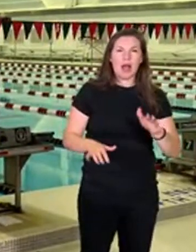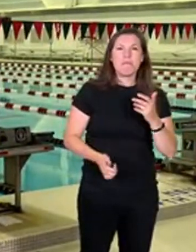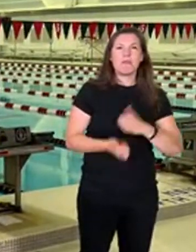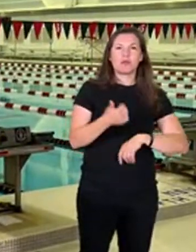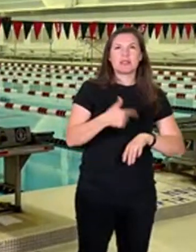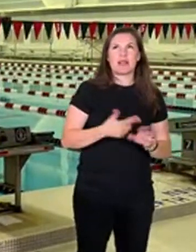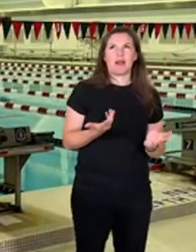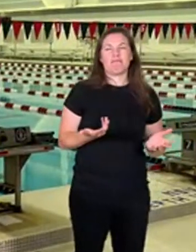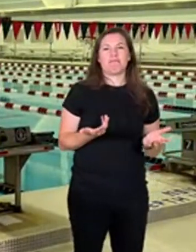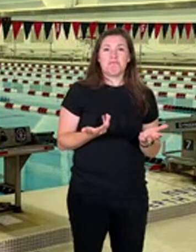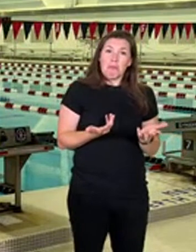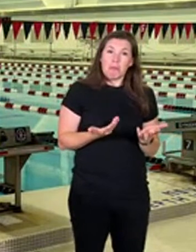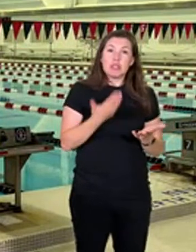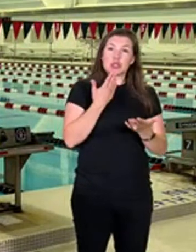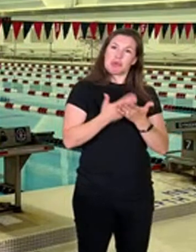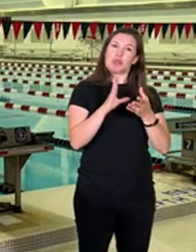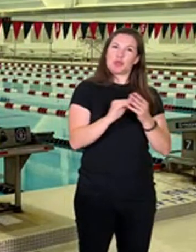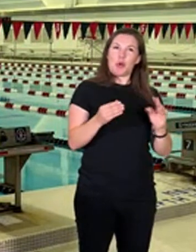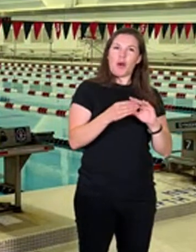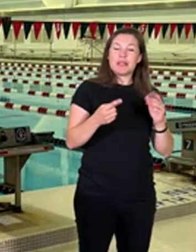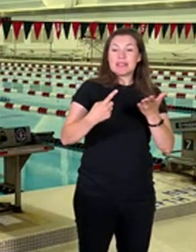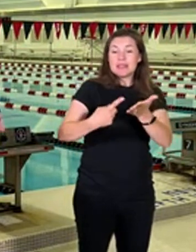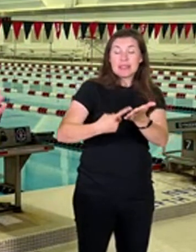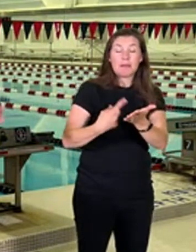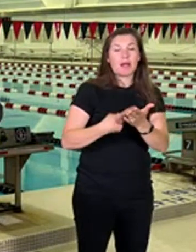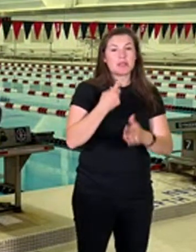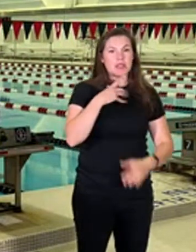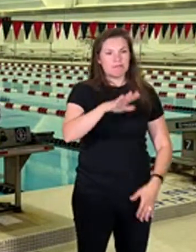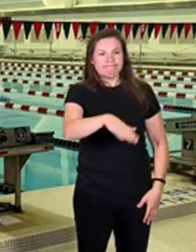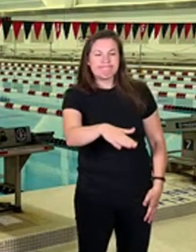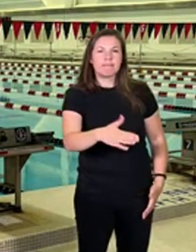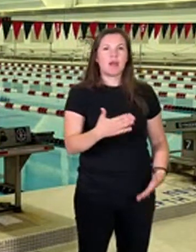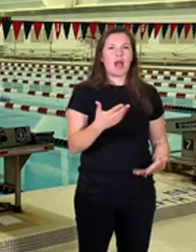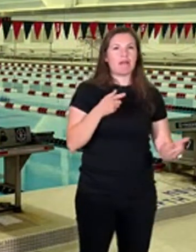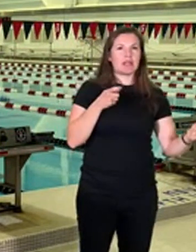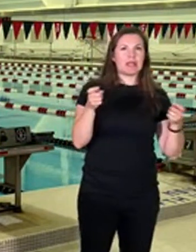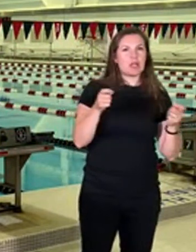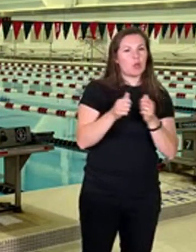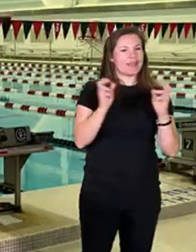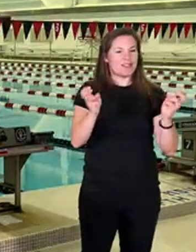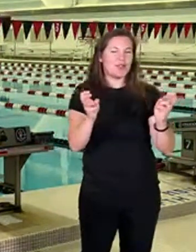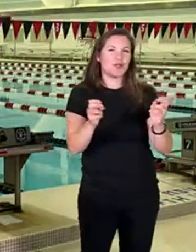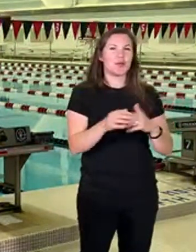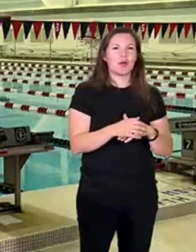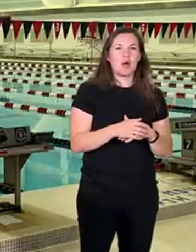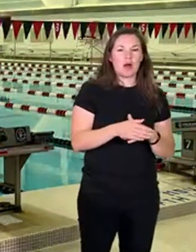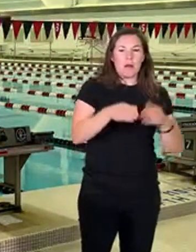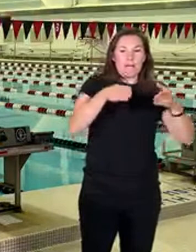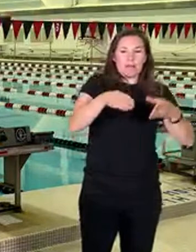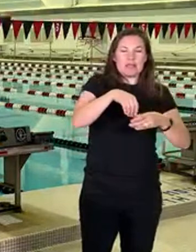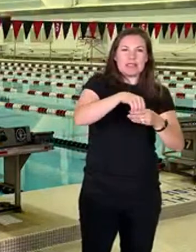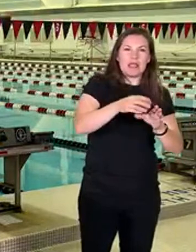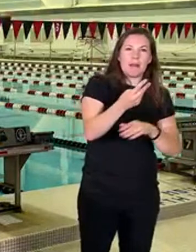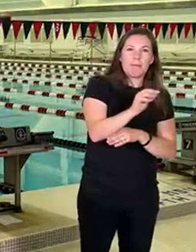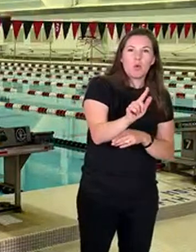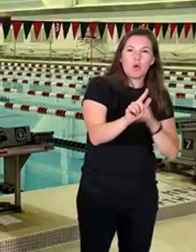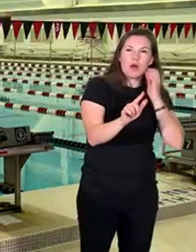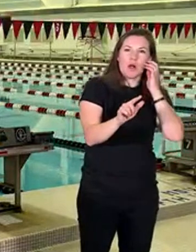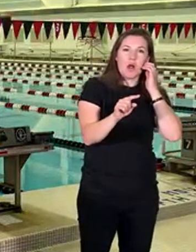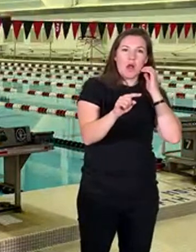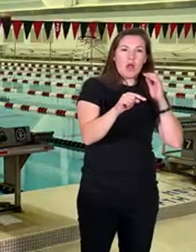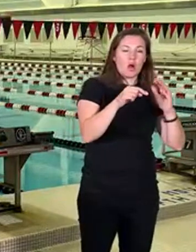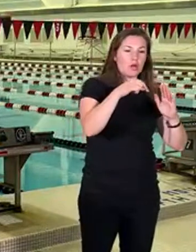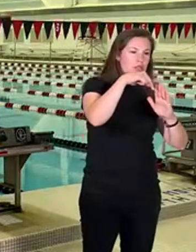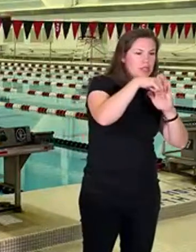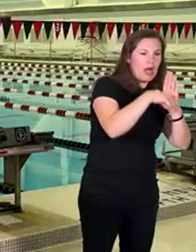of the time it's really good, but sometimes he's got to be like, hey, I got to deal with an issue. In a pool who in a depth that they